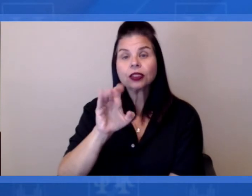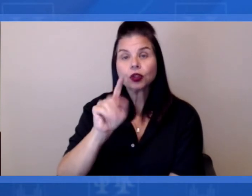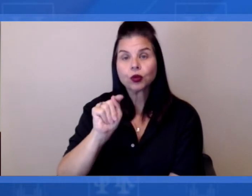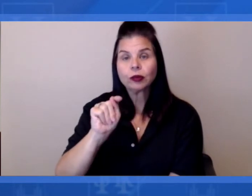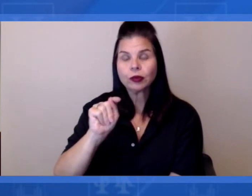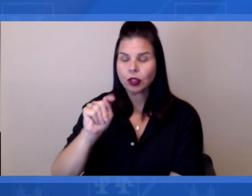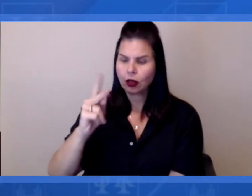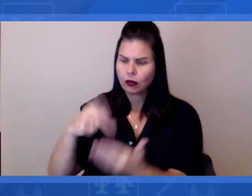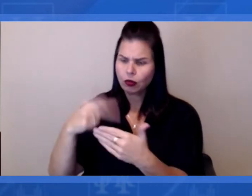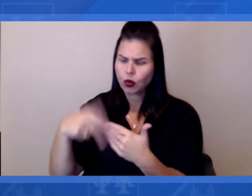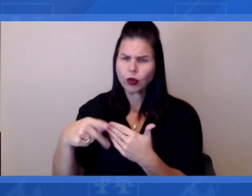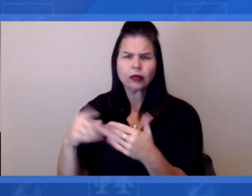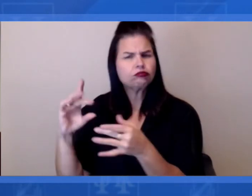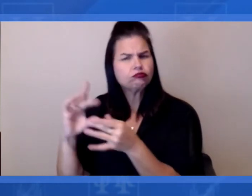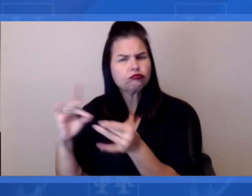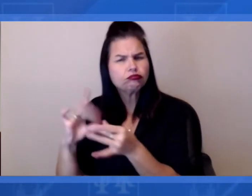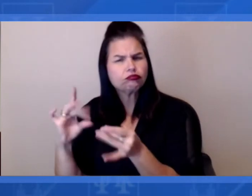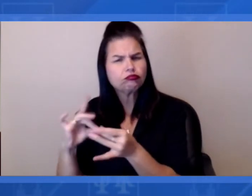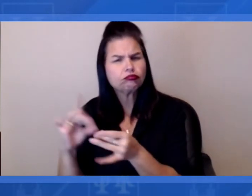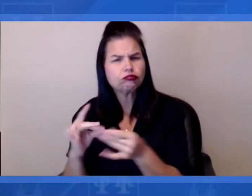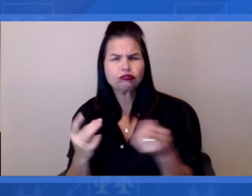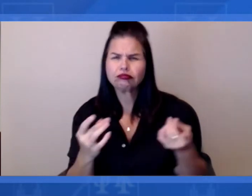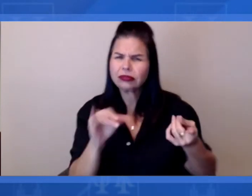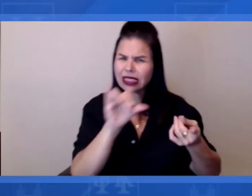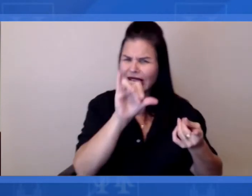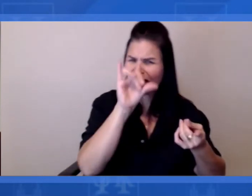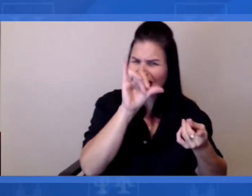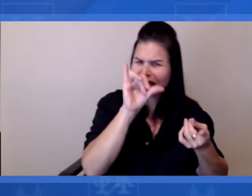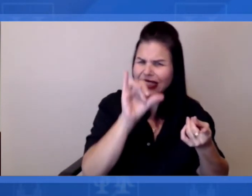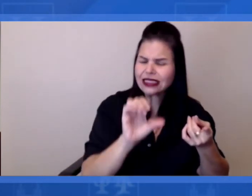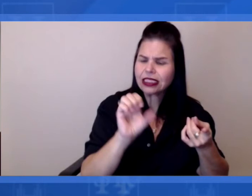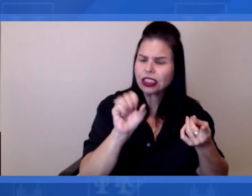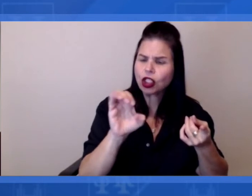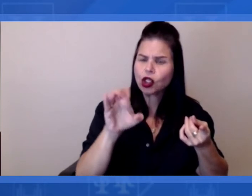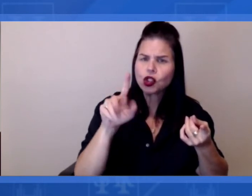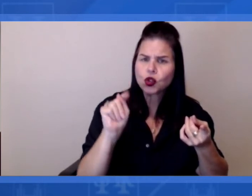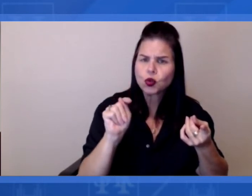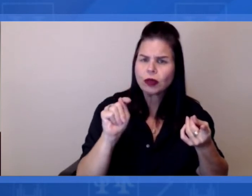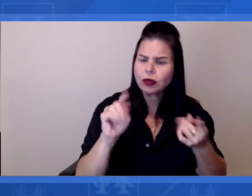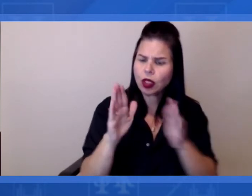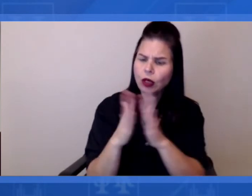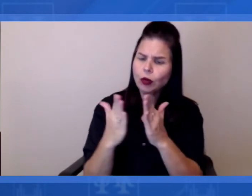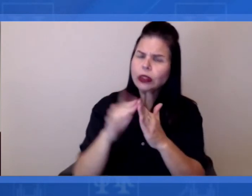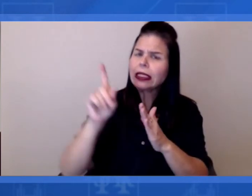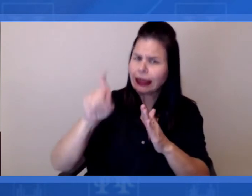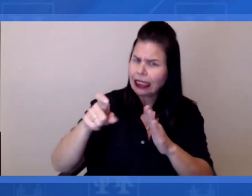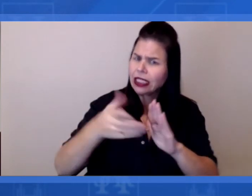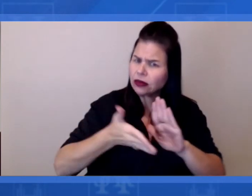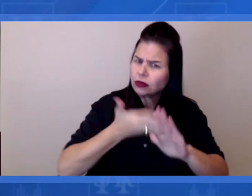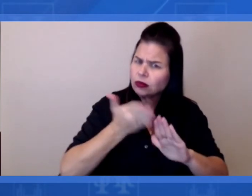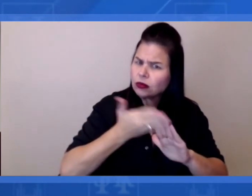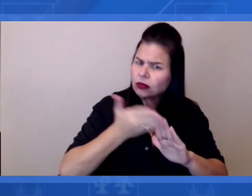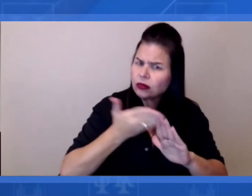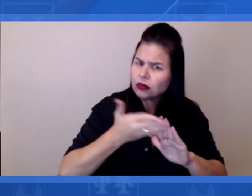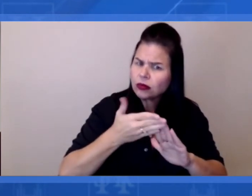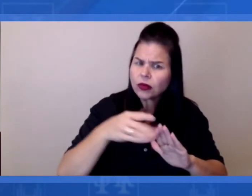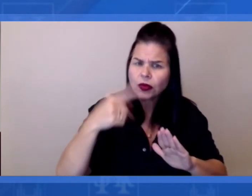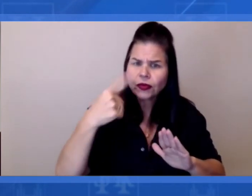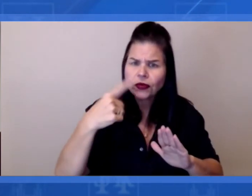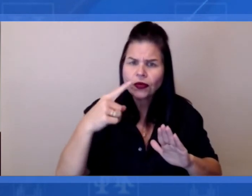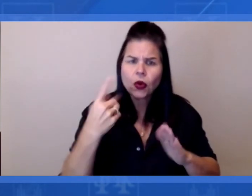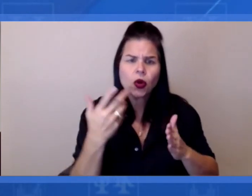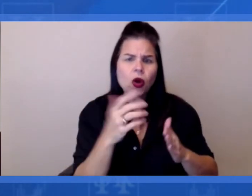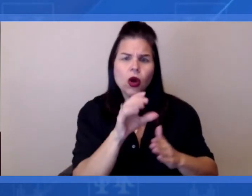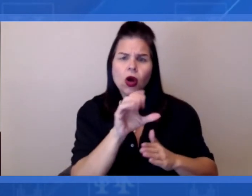someone commented, the taxi script books need to be updated to a card or